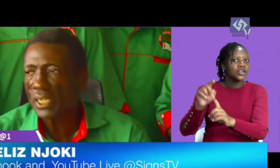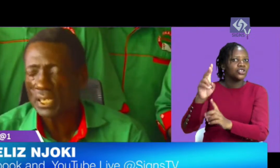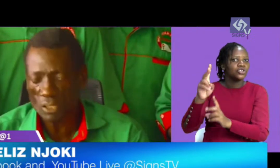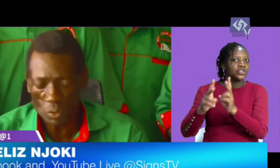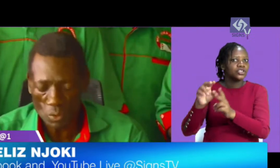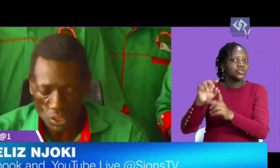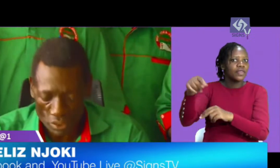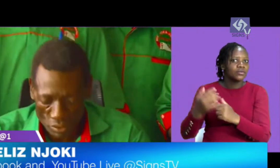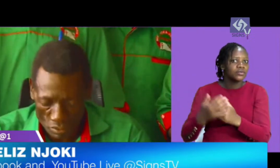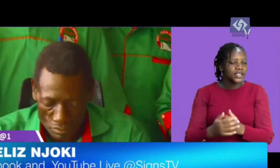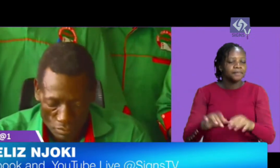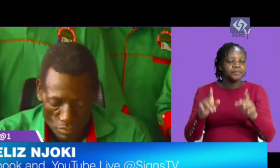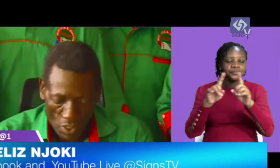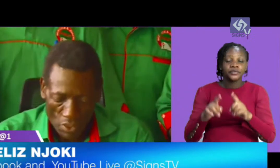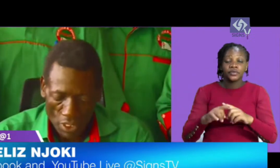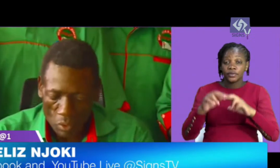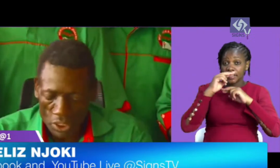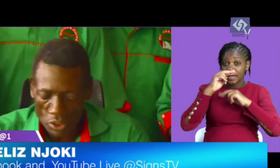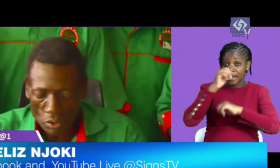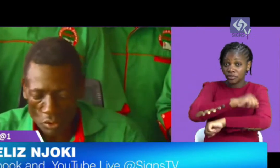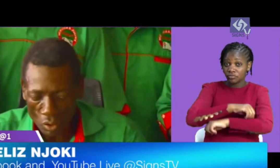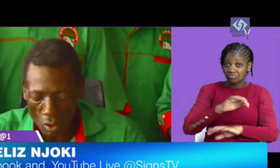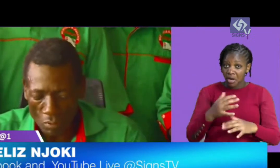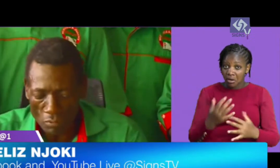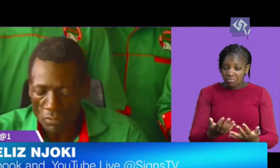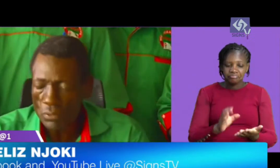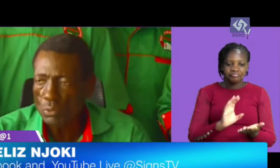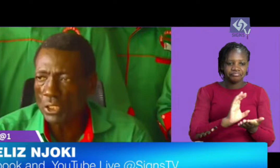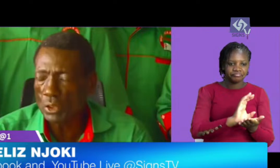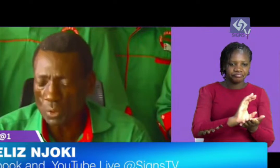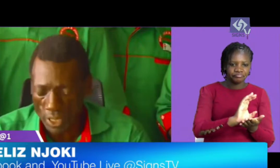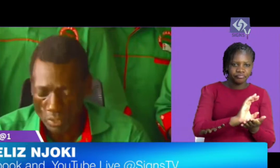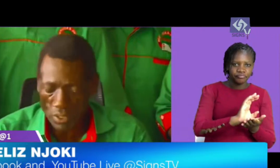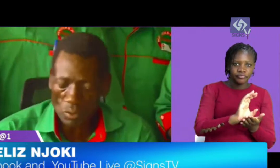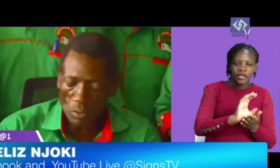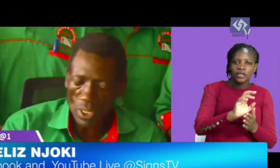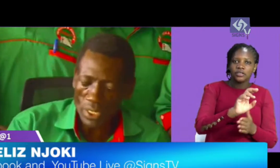Currently in the secondary school section, the allocation of